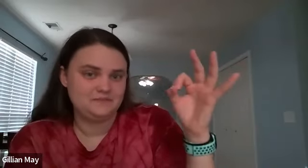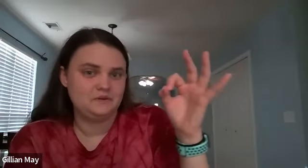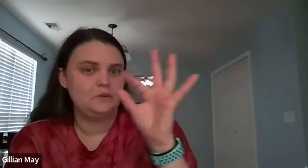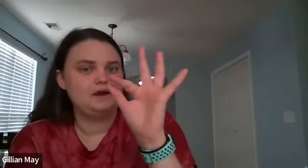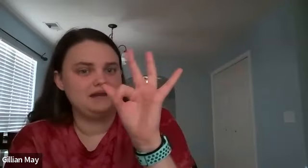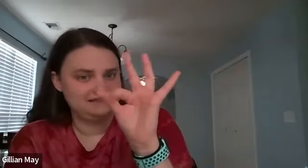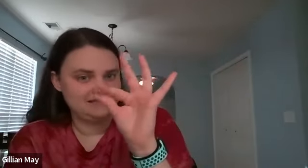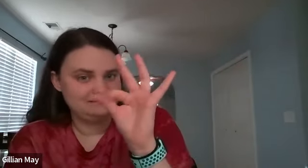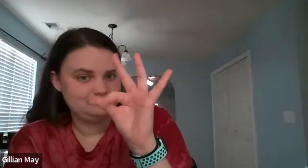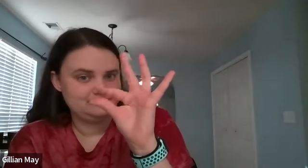or 19.